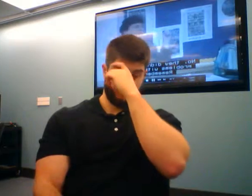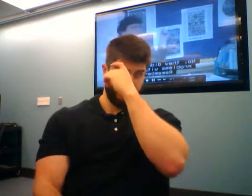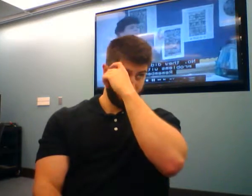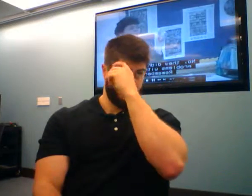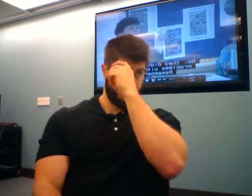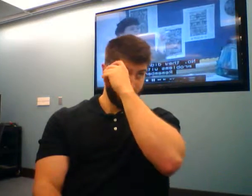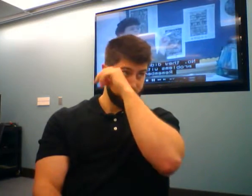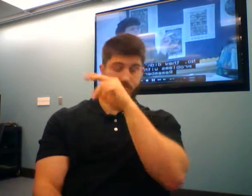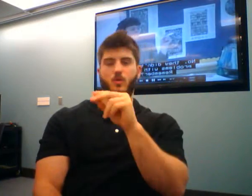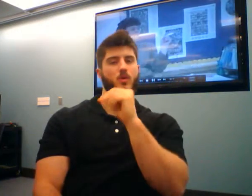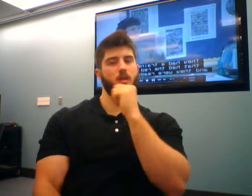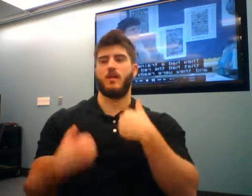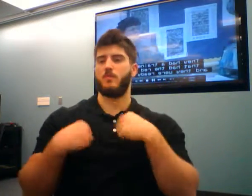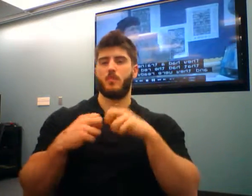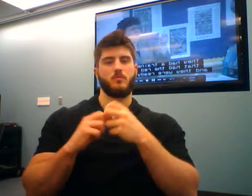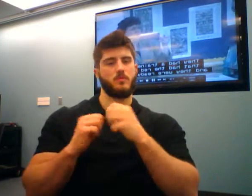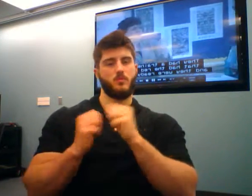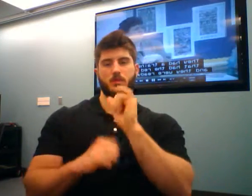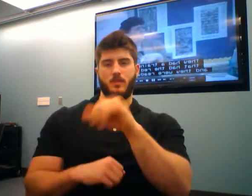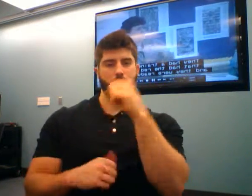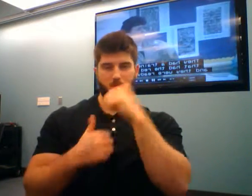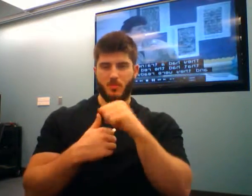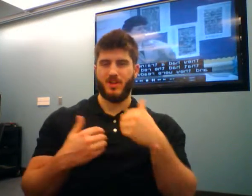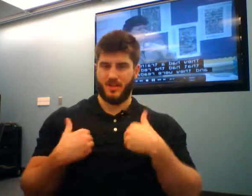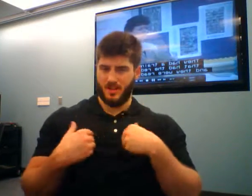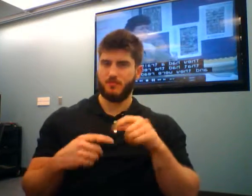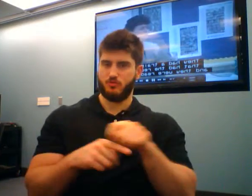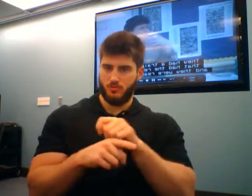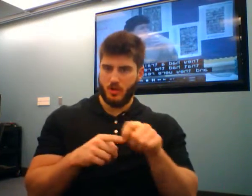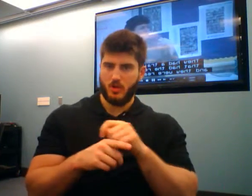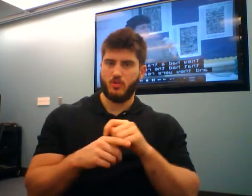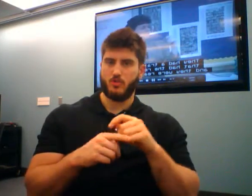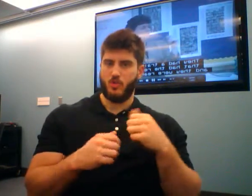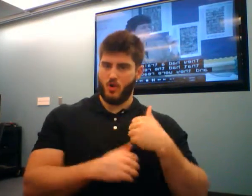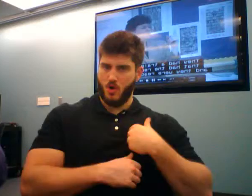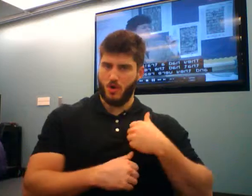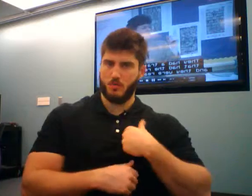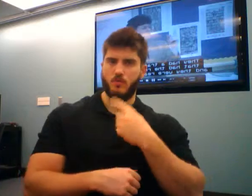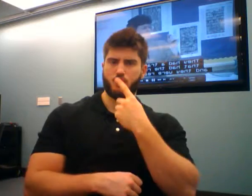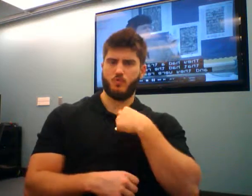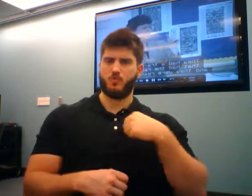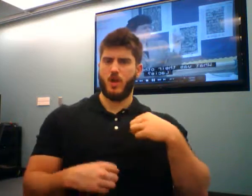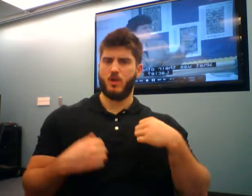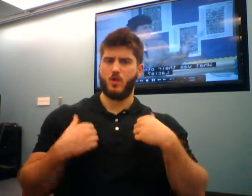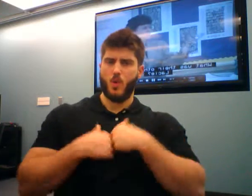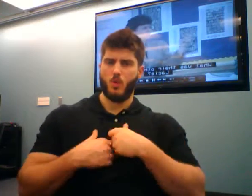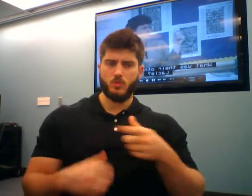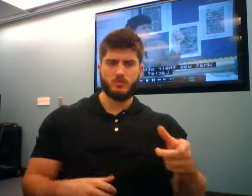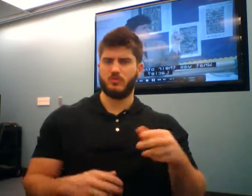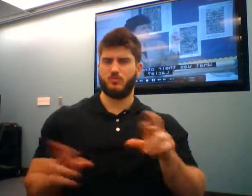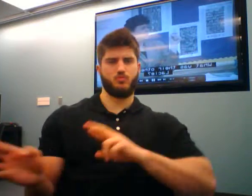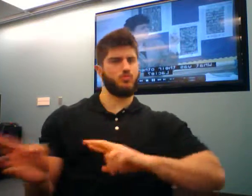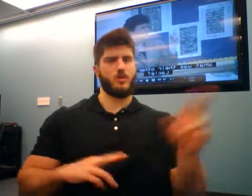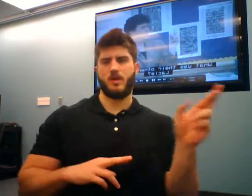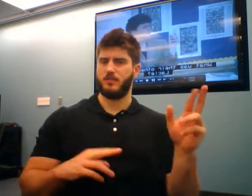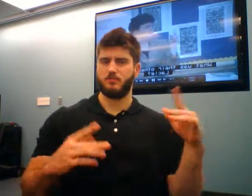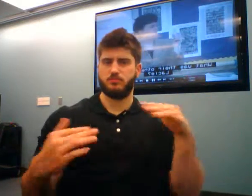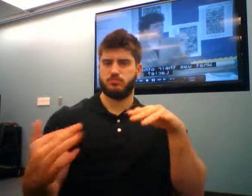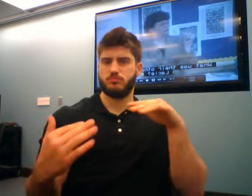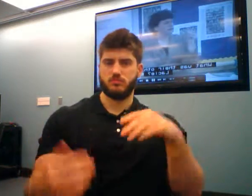Well, they didn't have problems with that. Remember, they had a trained army that had the red coats and they were ready to go. What was their other problem,